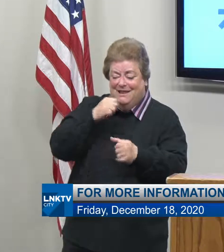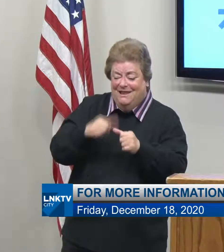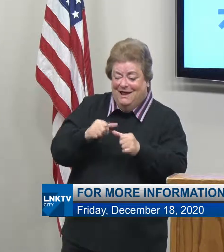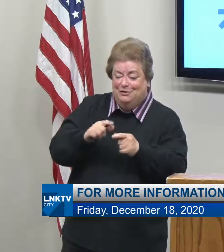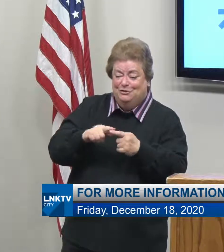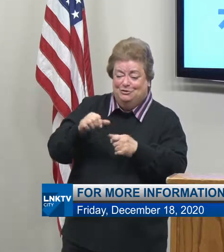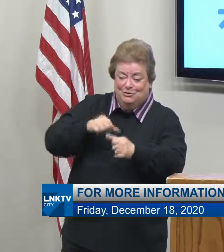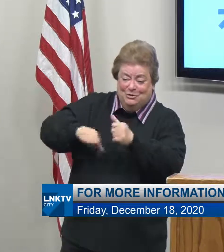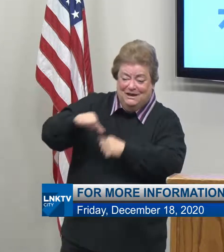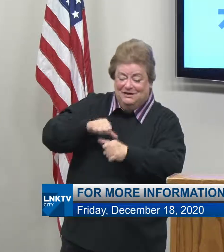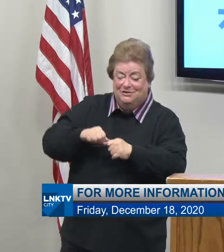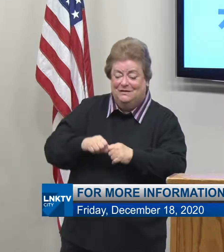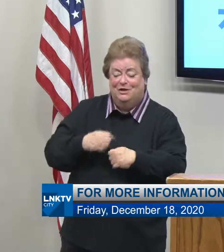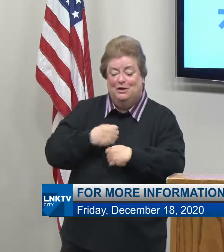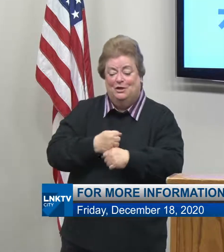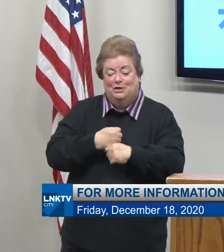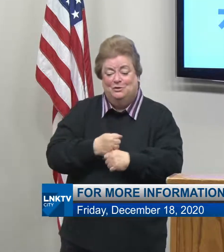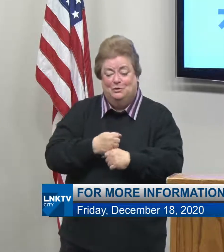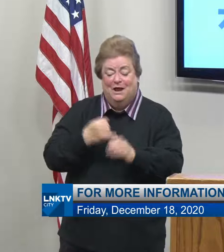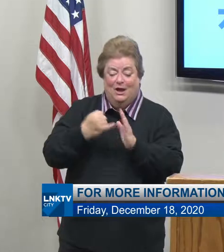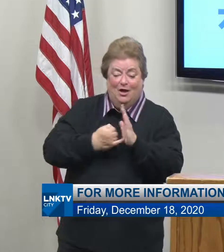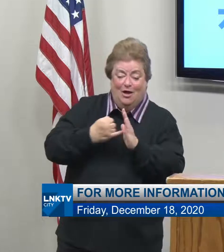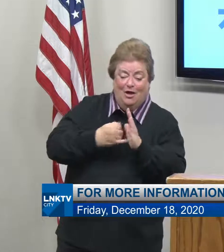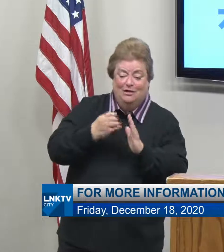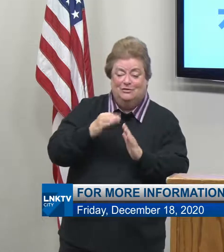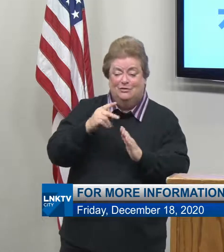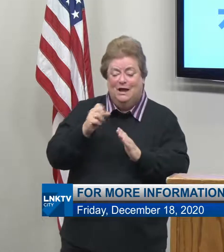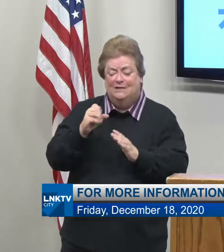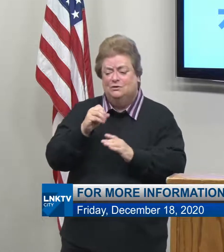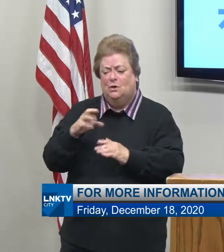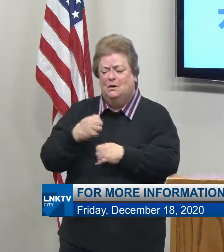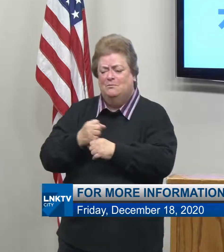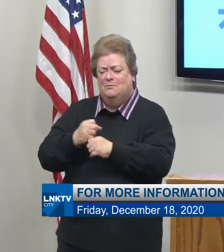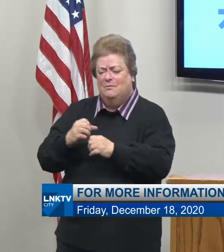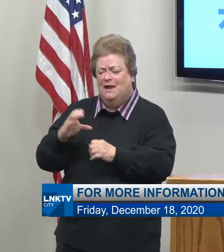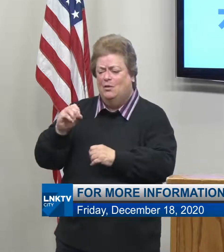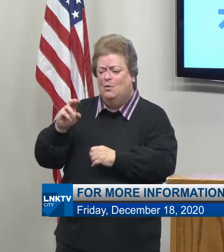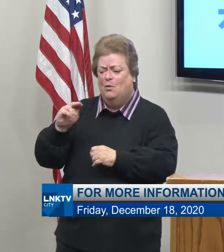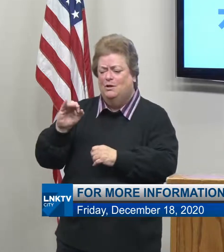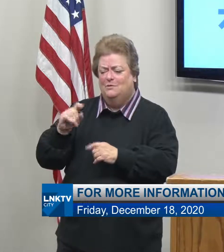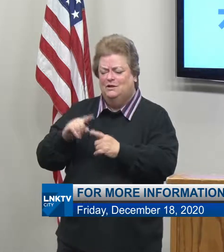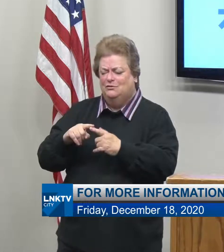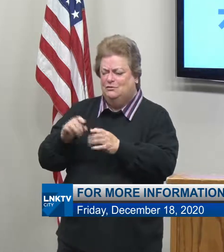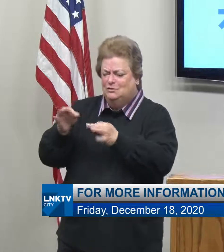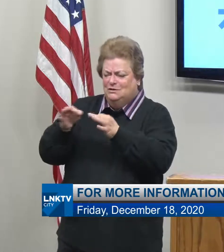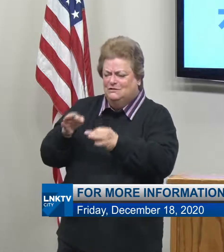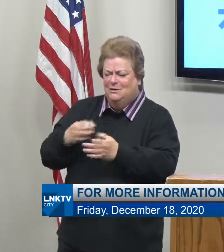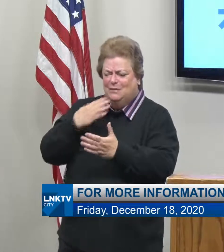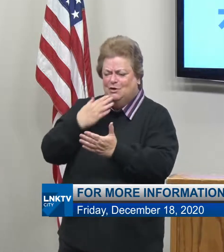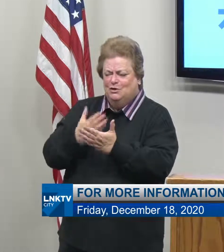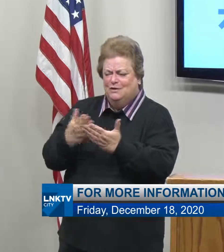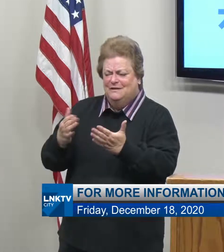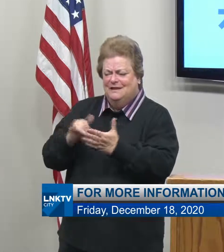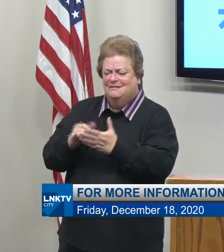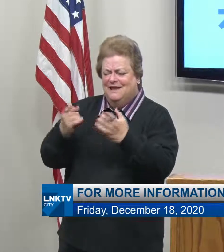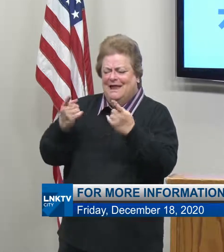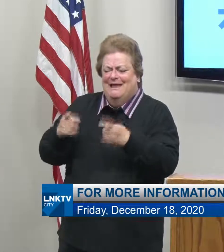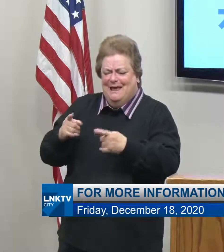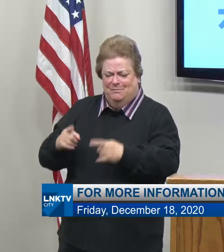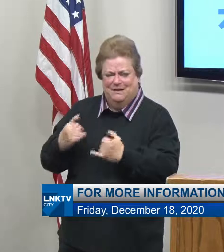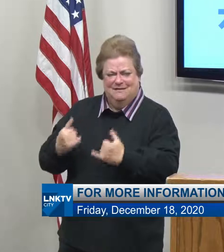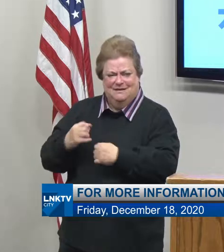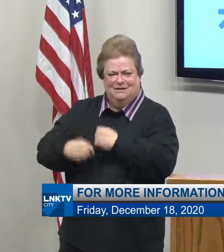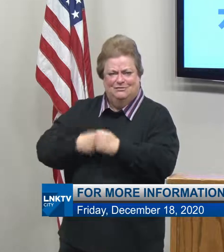creating special arts or crafts, or making an ornament that describes some of the good things that happened this year. There are some good things to reflect